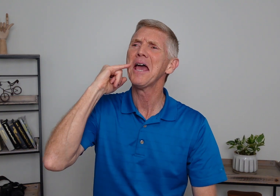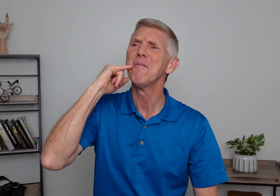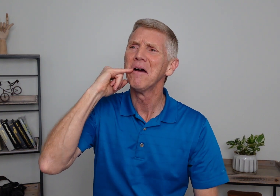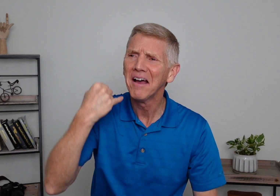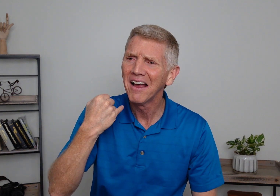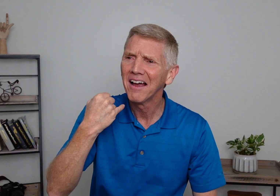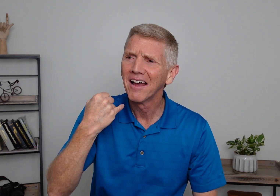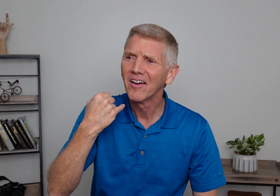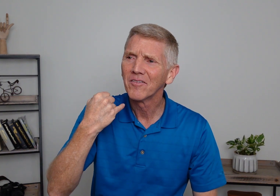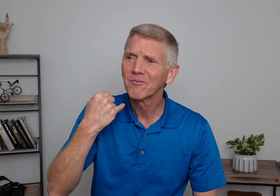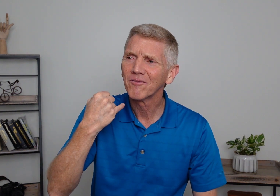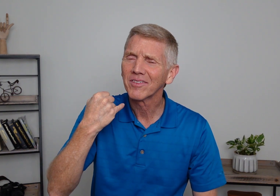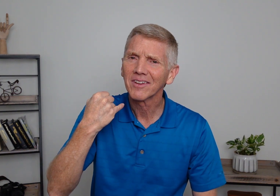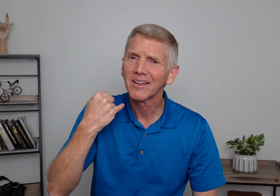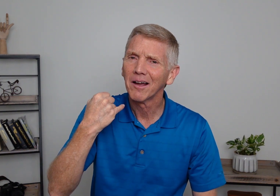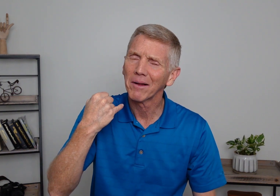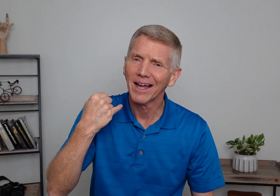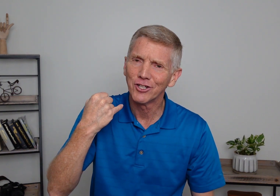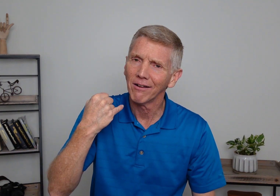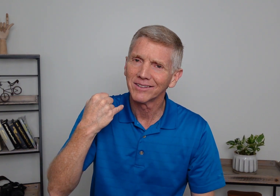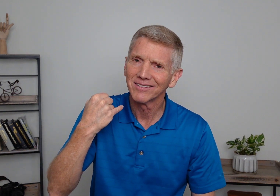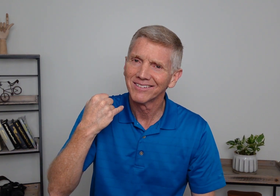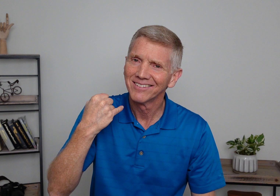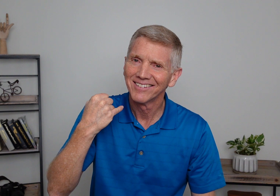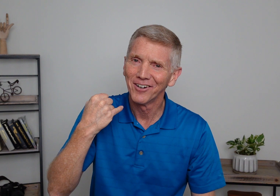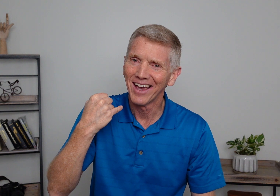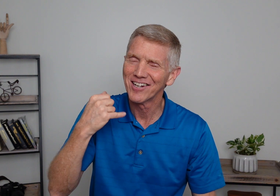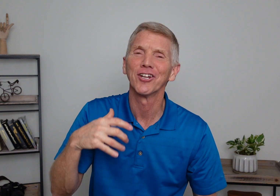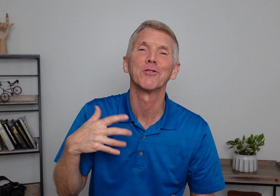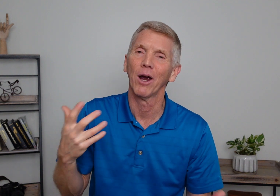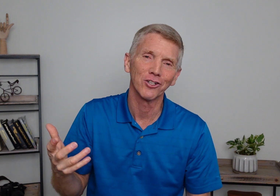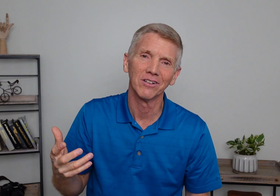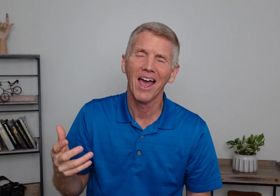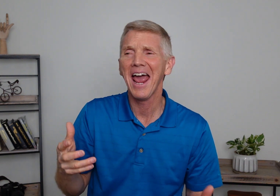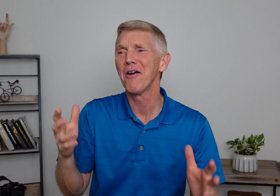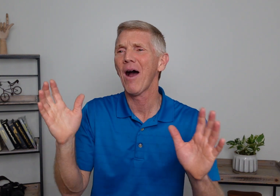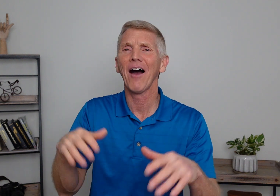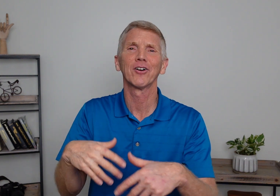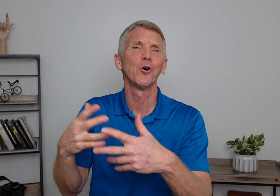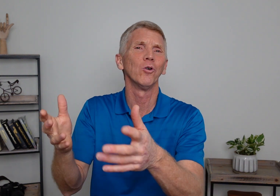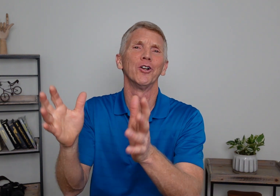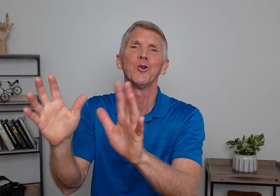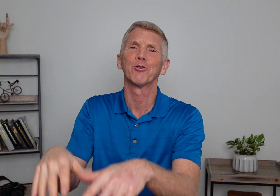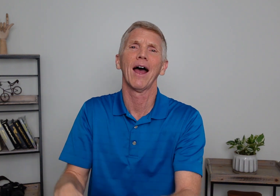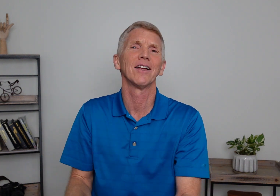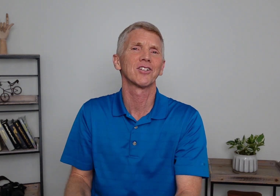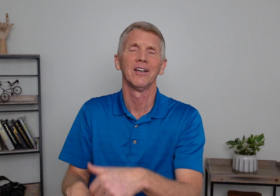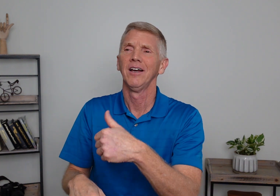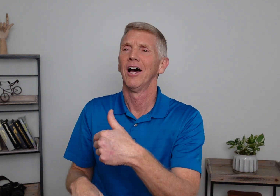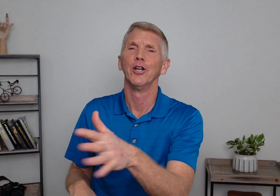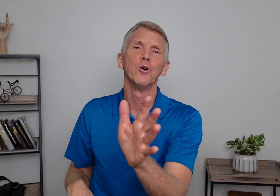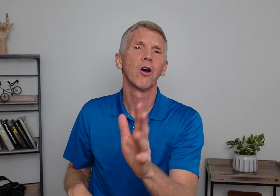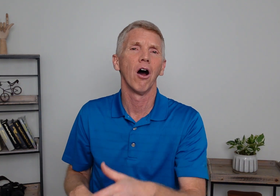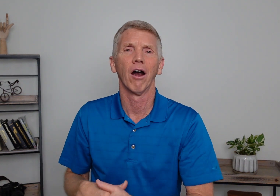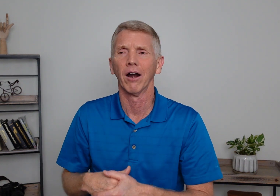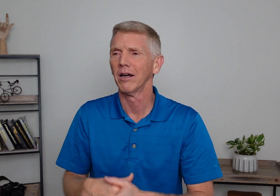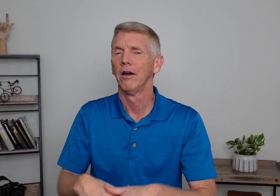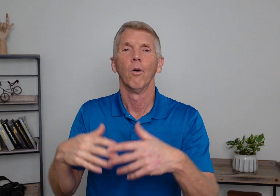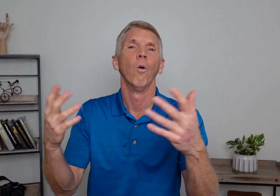I'm not that jealous, okay? It's an expression. Hey, wow, cool, a new dress, a new car,